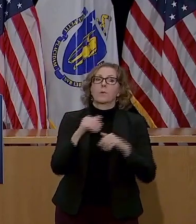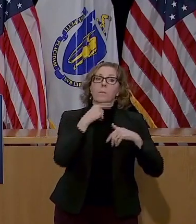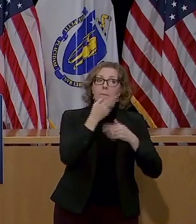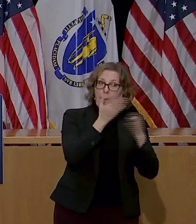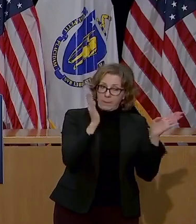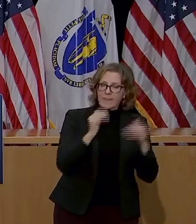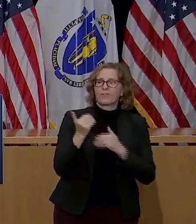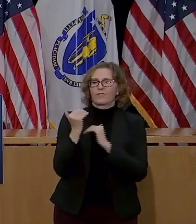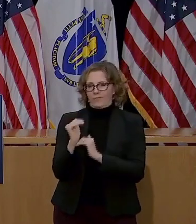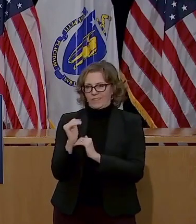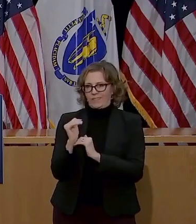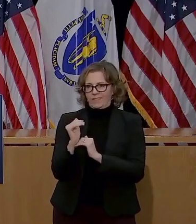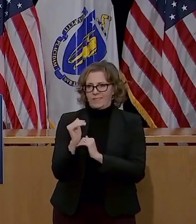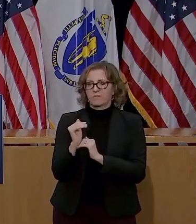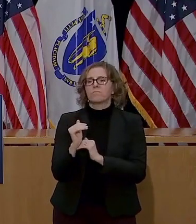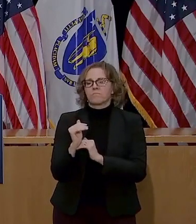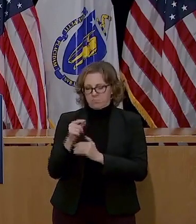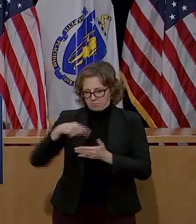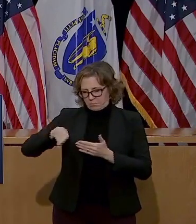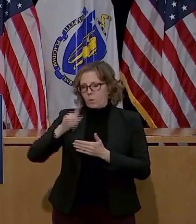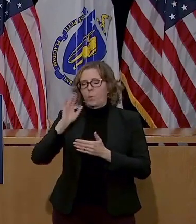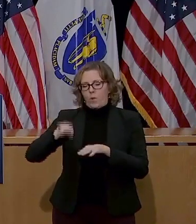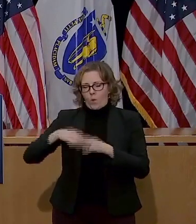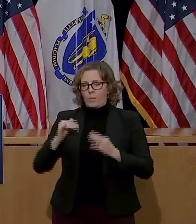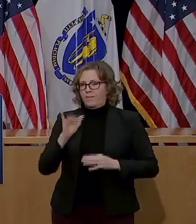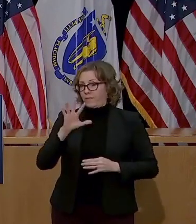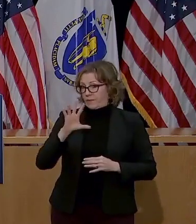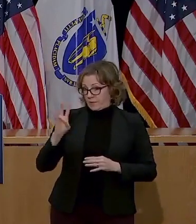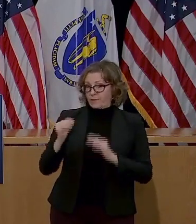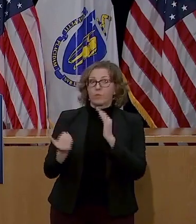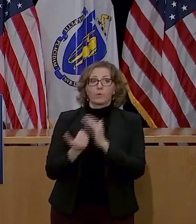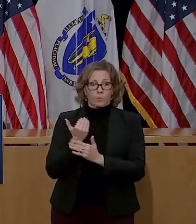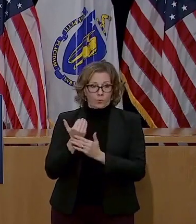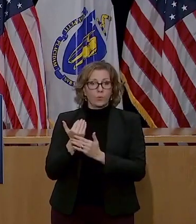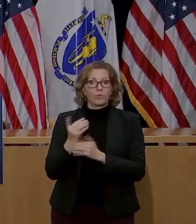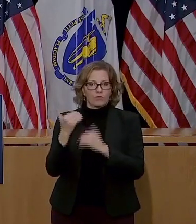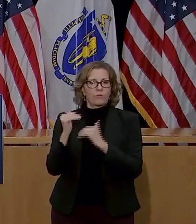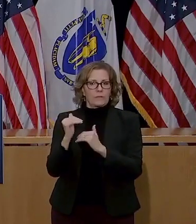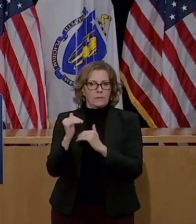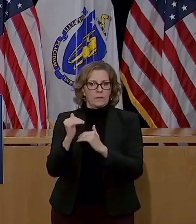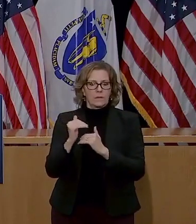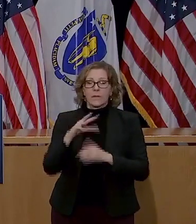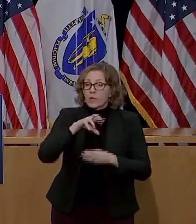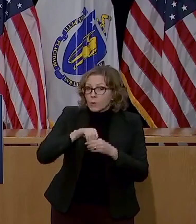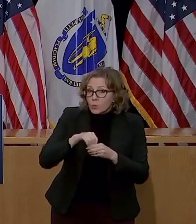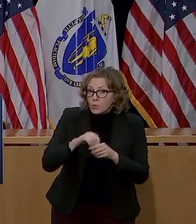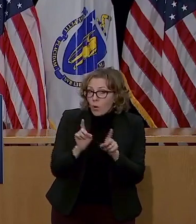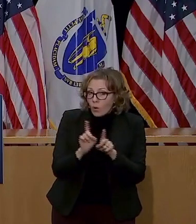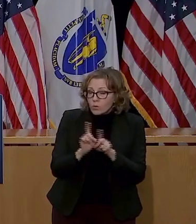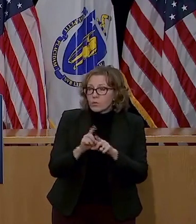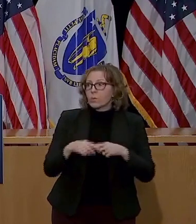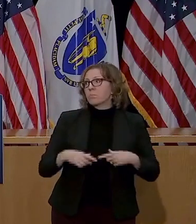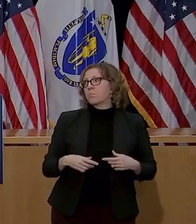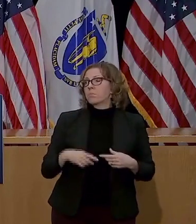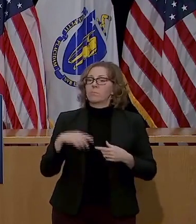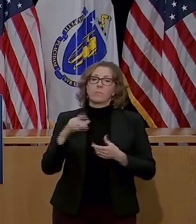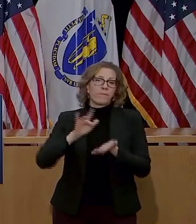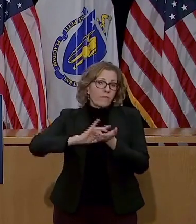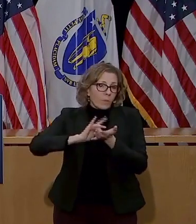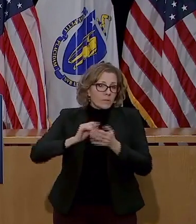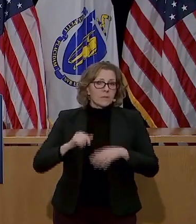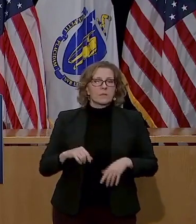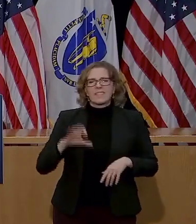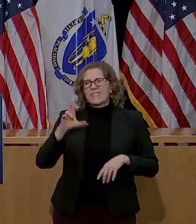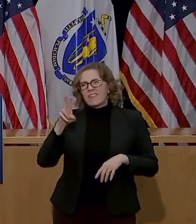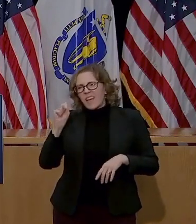more of these sites. This includes 43 new pharmacy and retail locations like the Big Y,